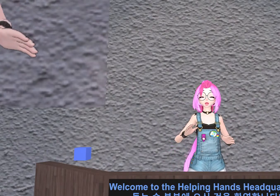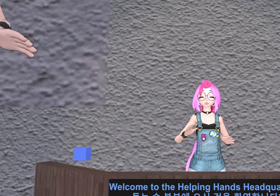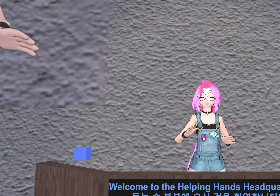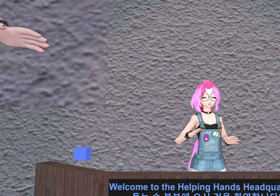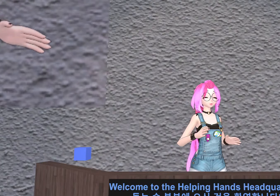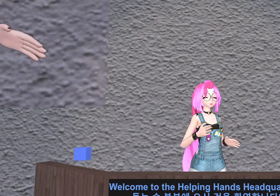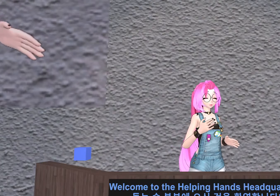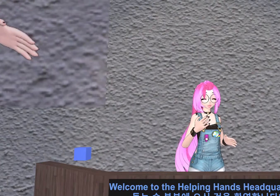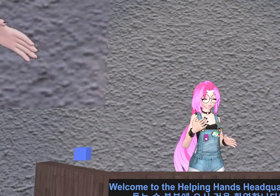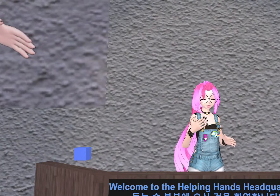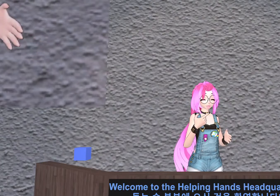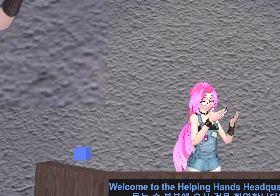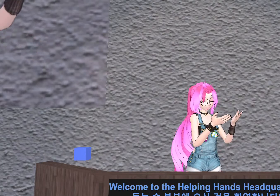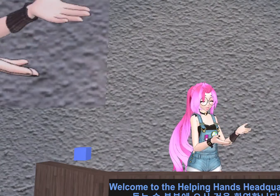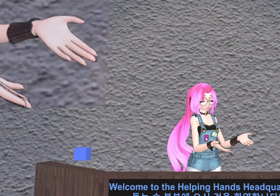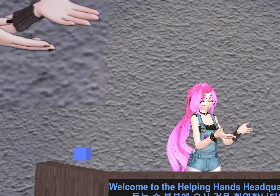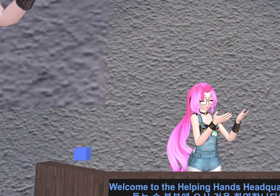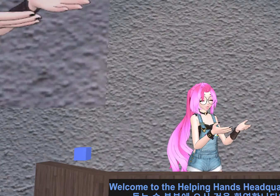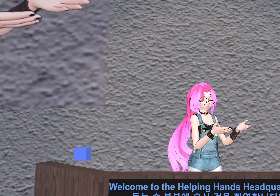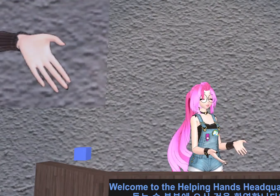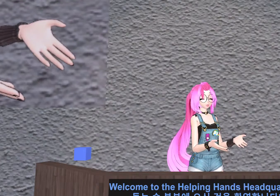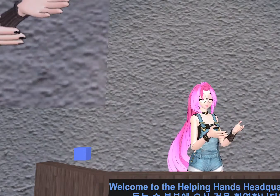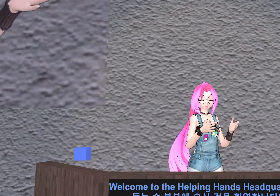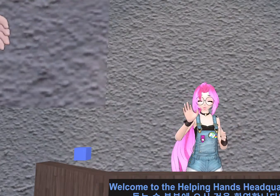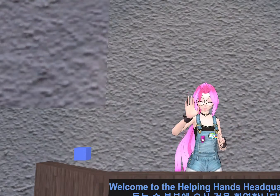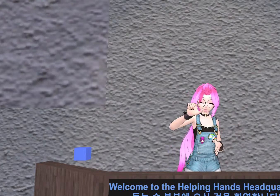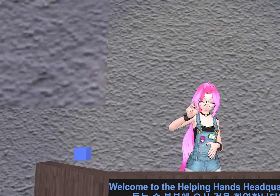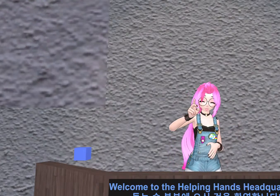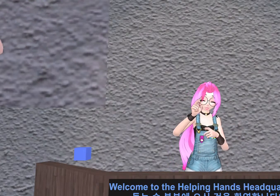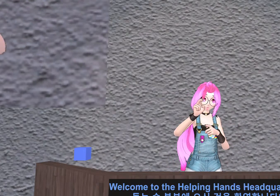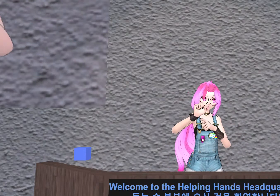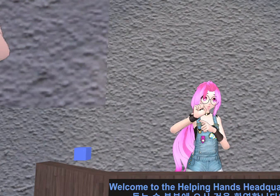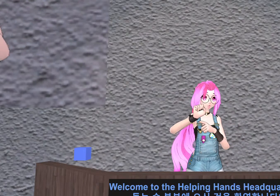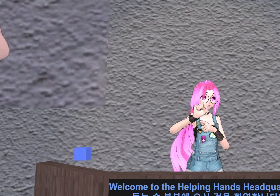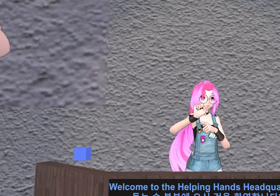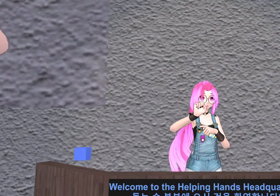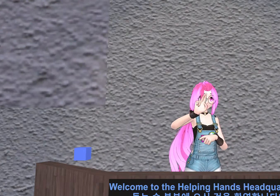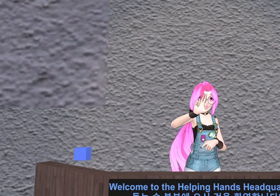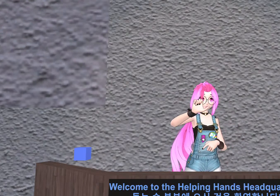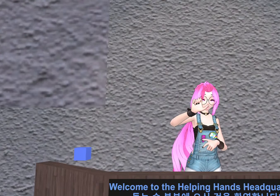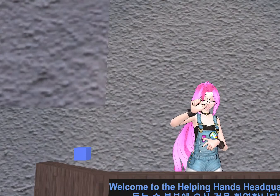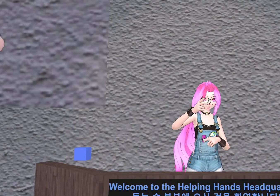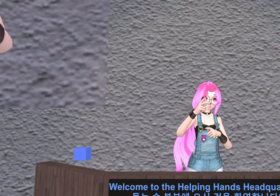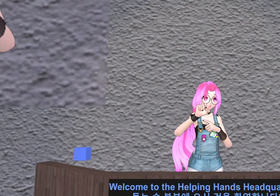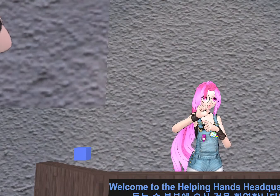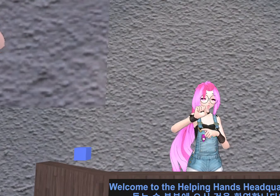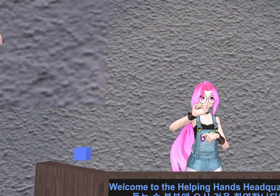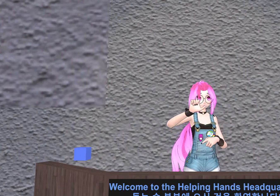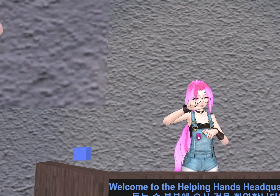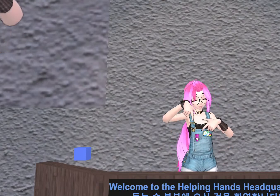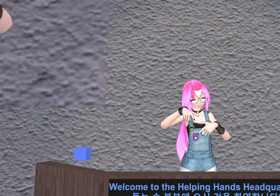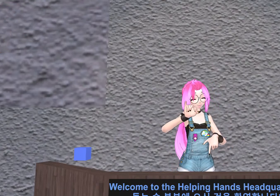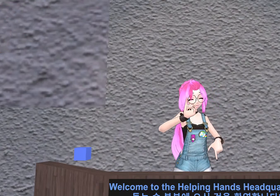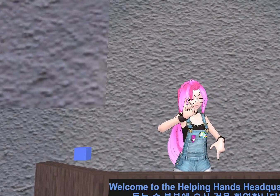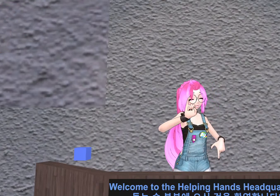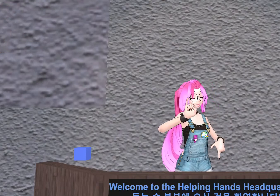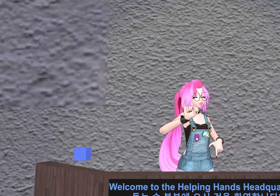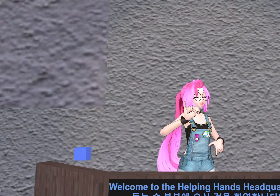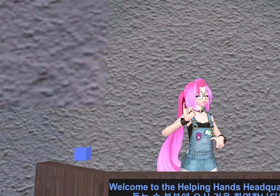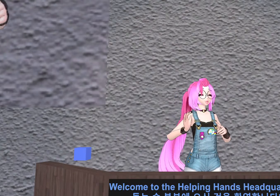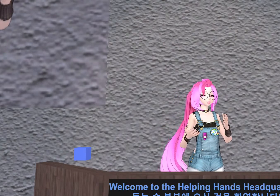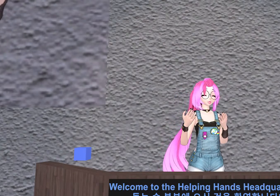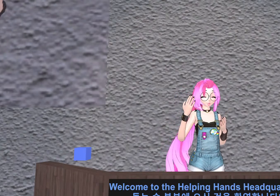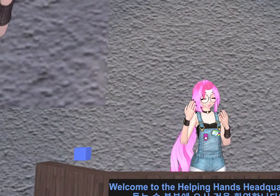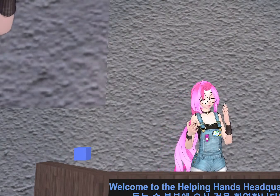sure. Right. So like I said, like who are you? We're using in English, we're saying are you?